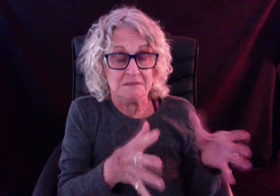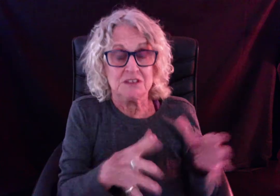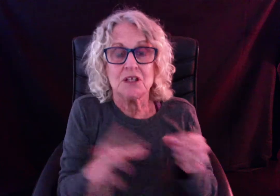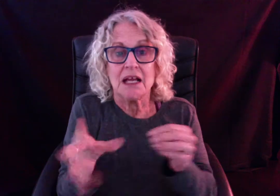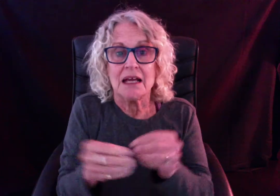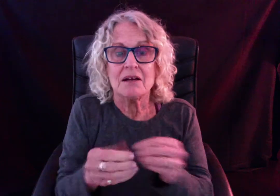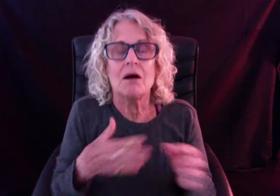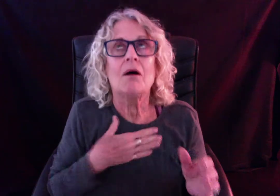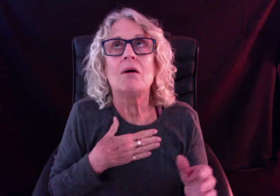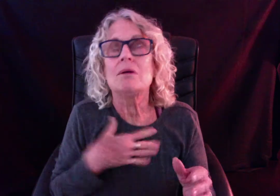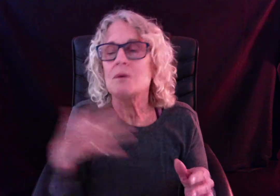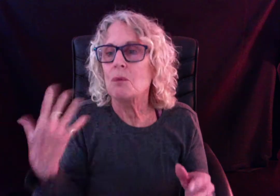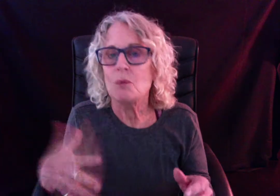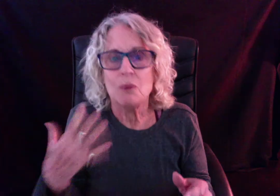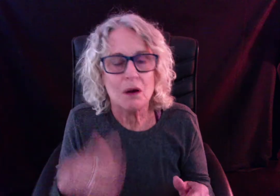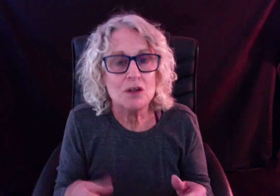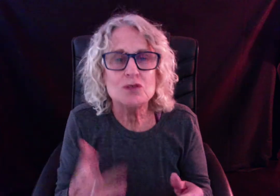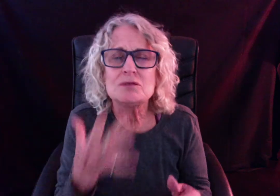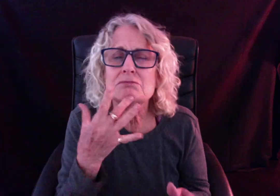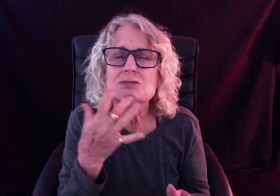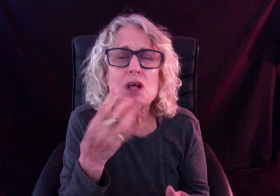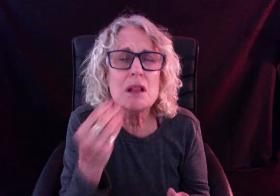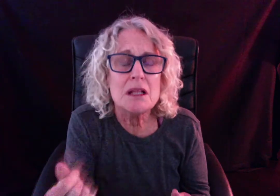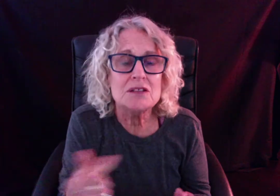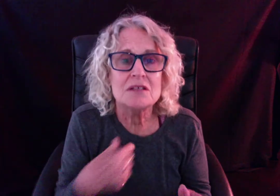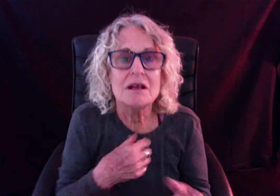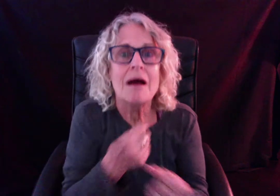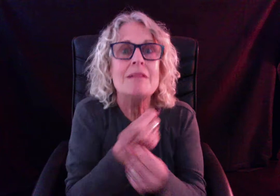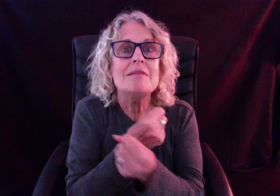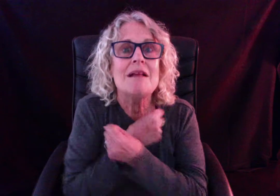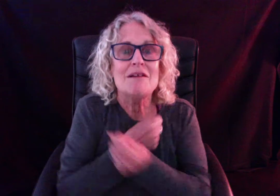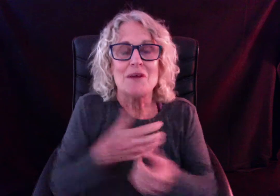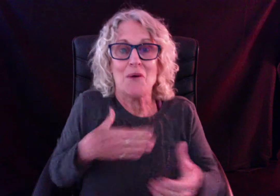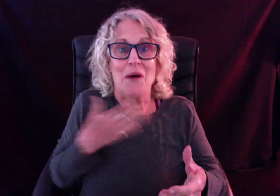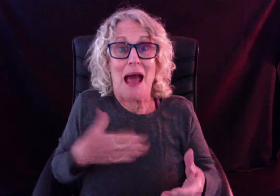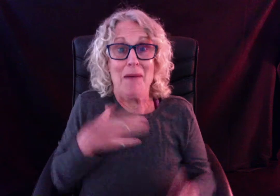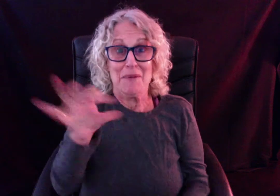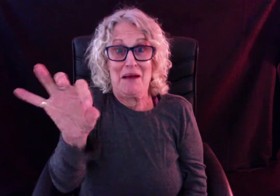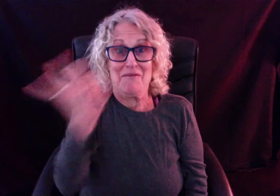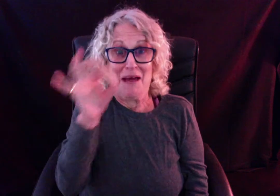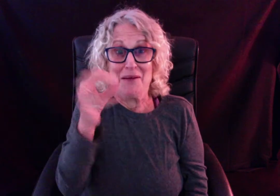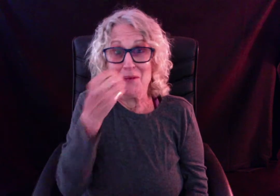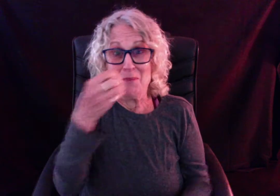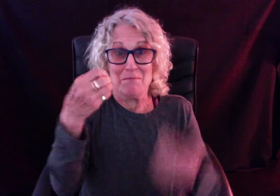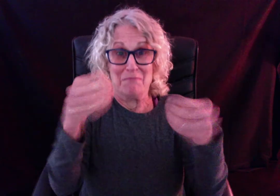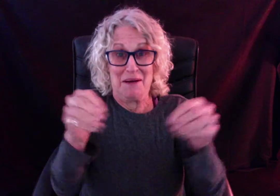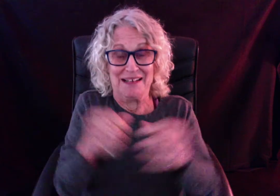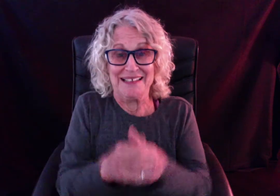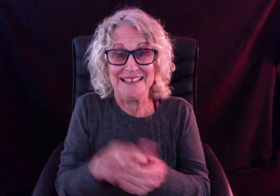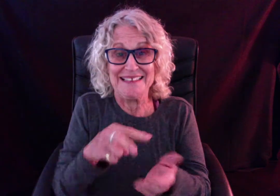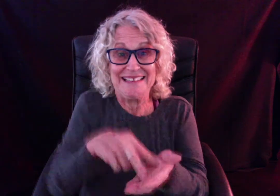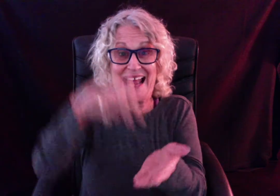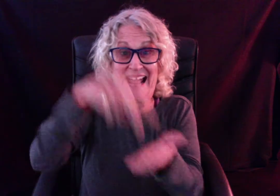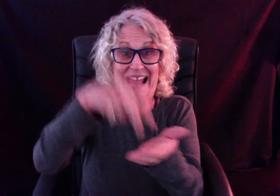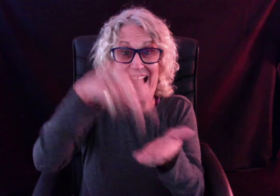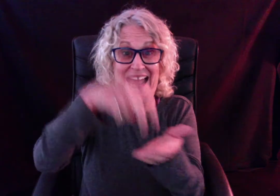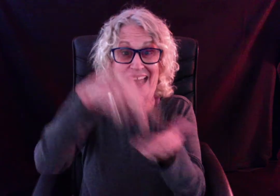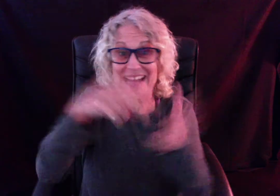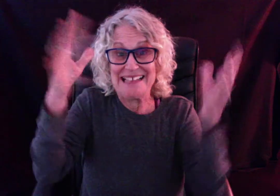gosh, this is so delicious. I love this. I was so happy that I found this in the market. Yay, I was jumping up and down.